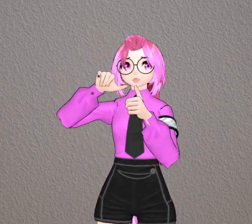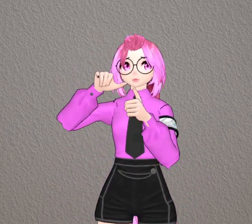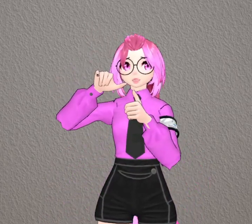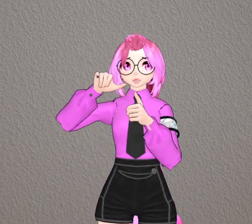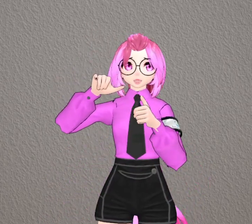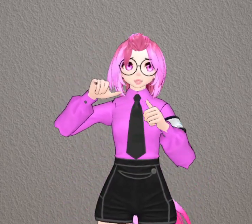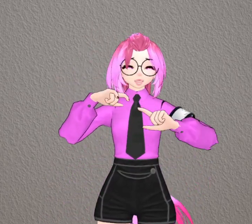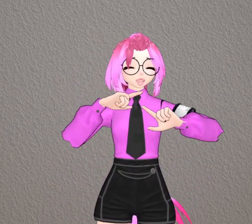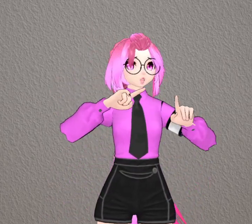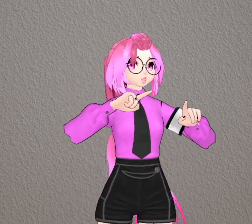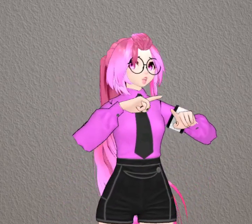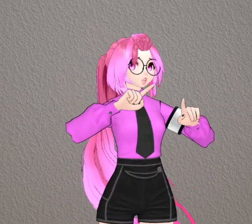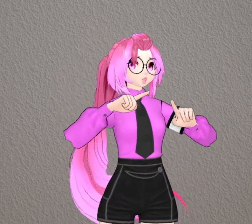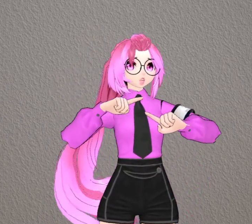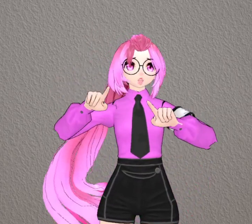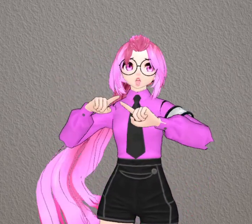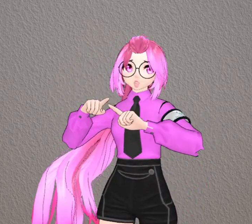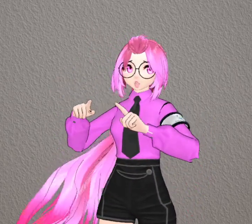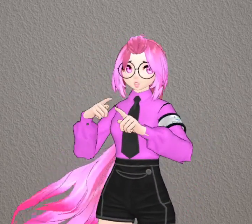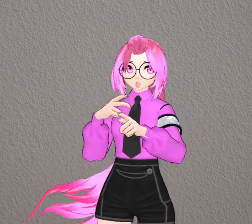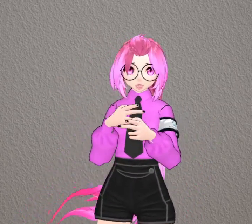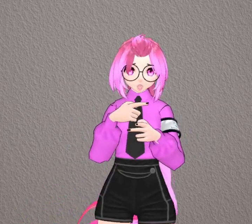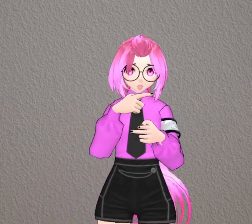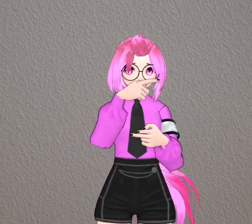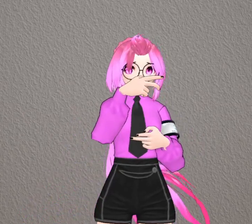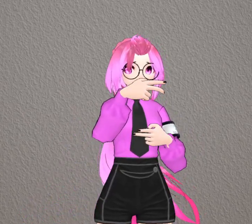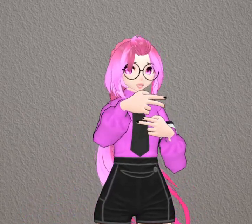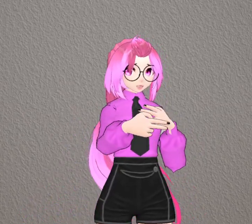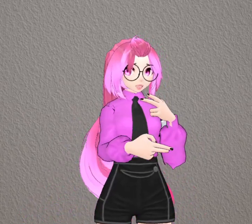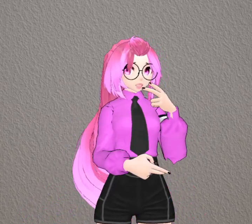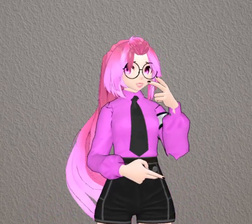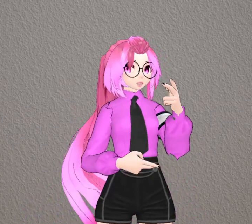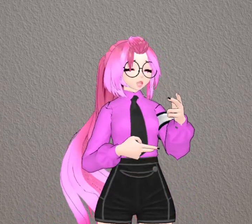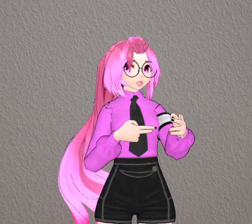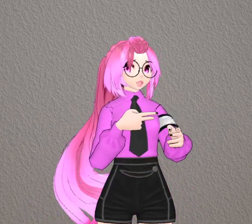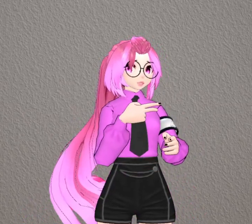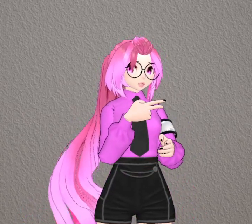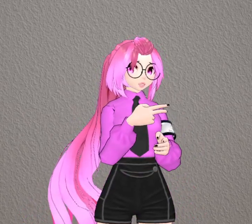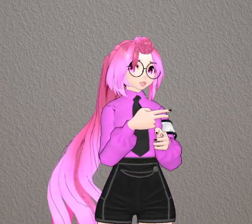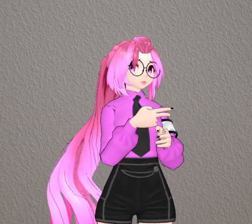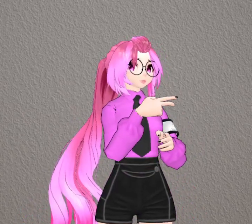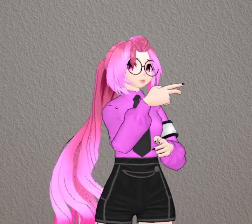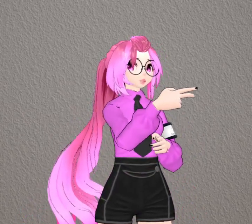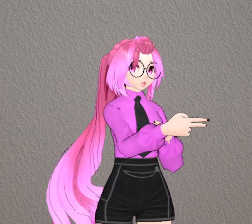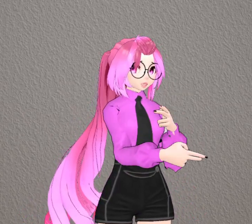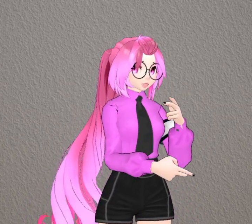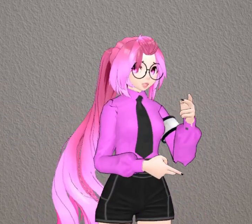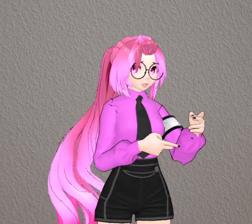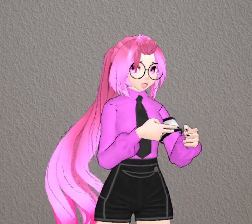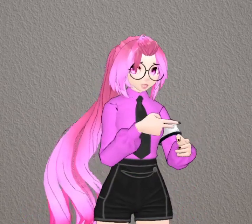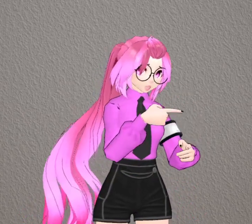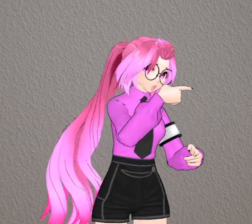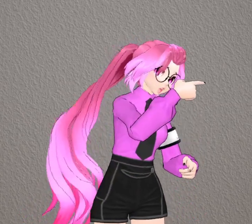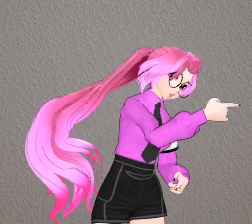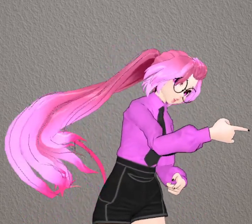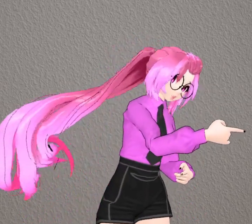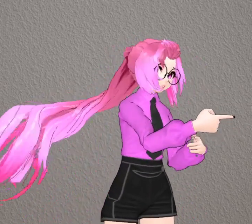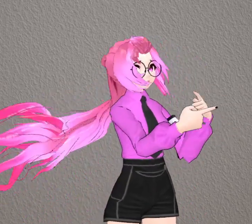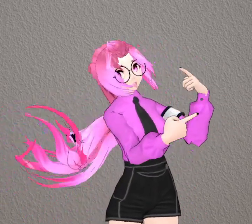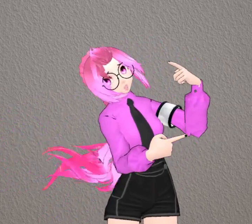remember this is if you have many different types of things, you're going to be like showing all of them, rotating around each other. Like I have this thing,